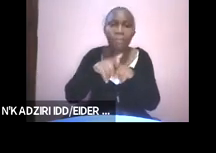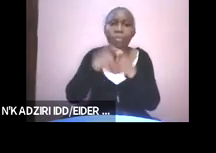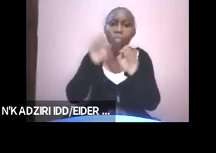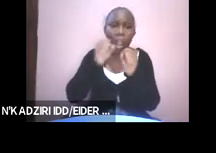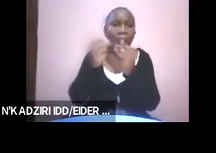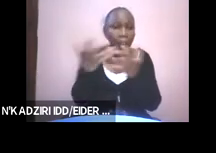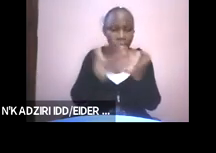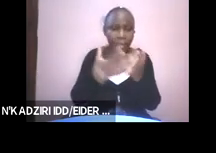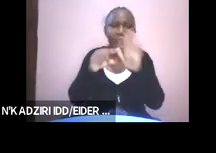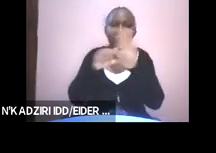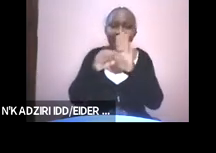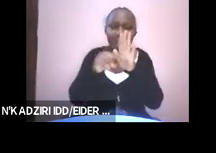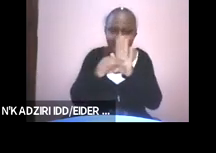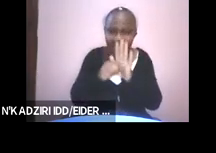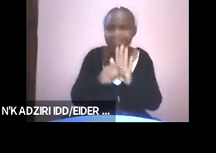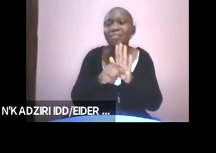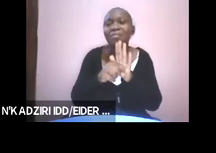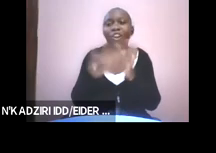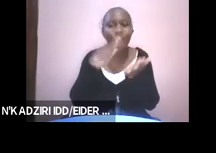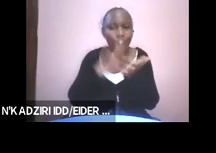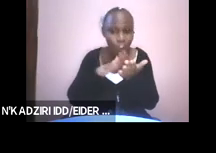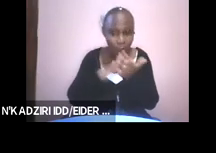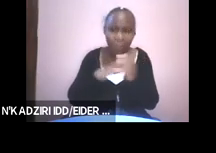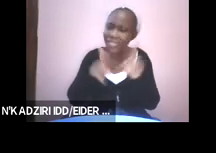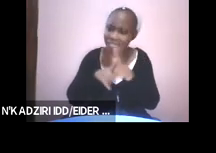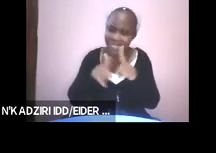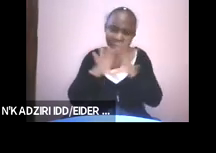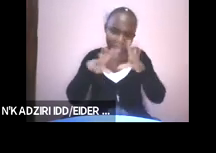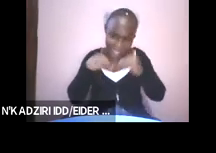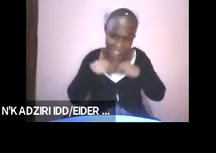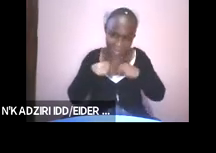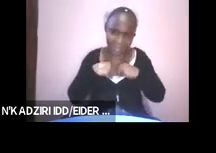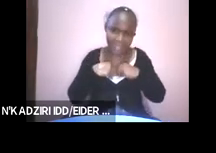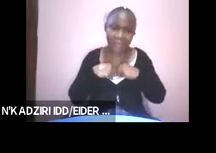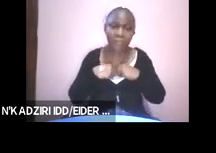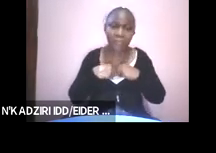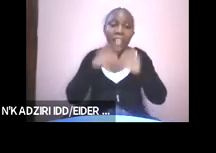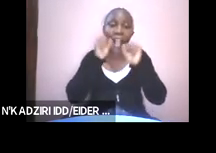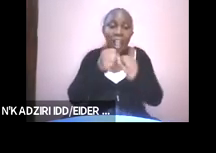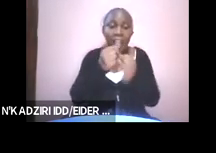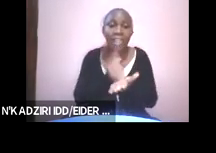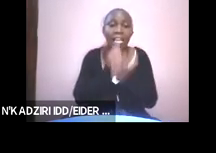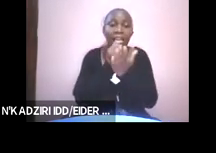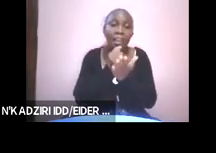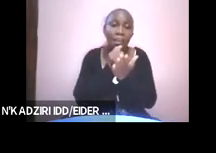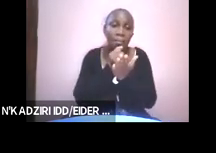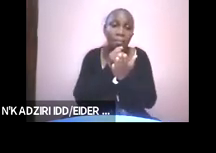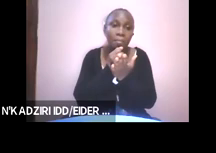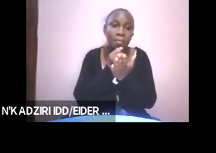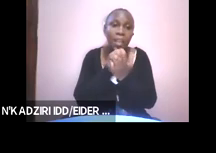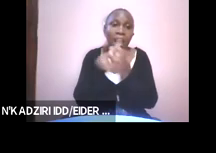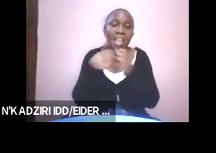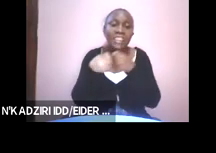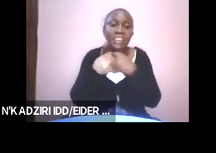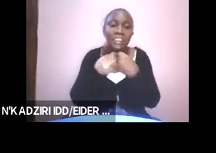constructive. And I think that as an author myself, those are also very helpful in order to challenge our own views. So